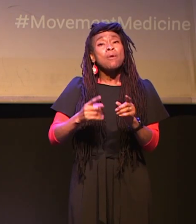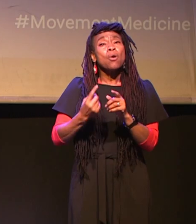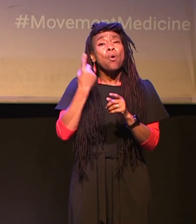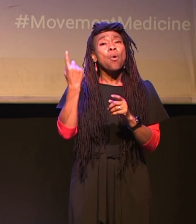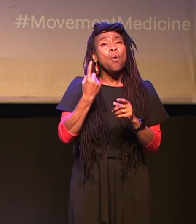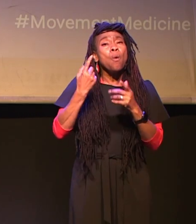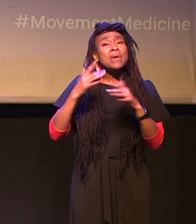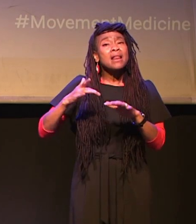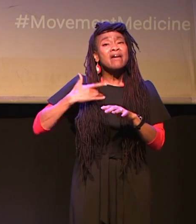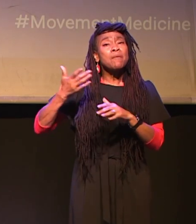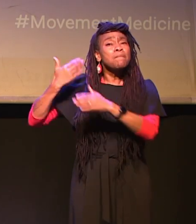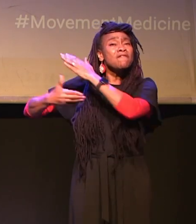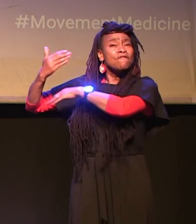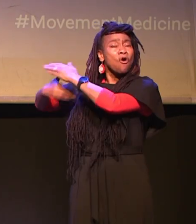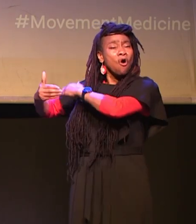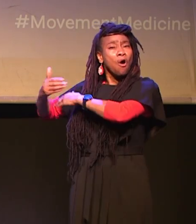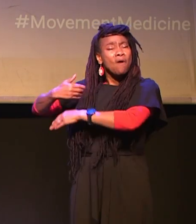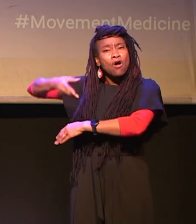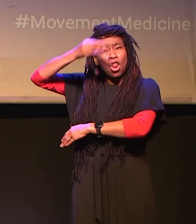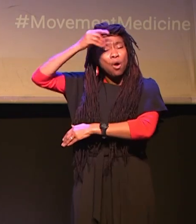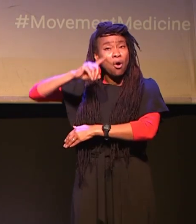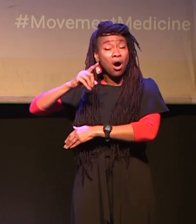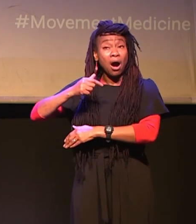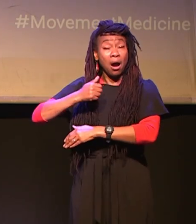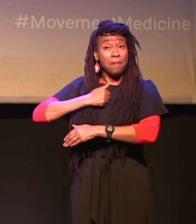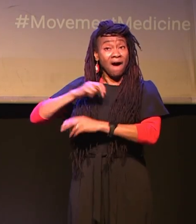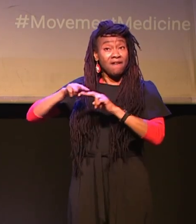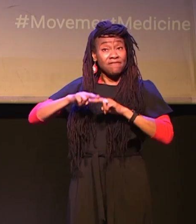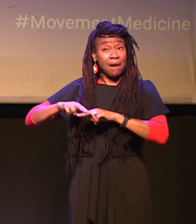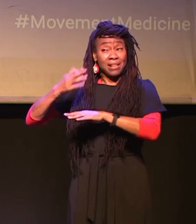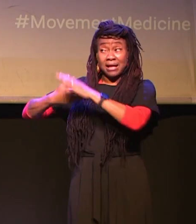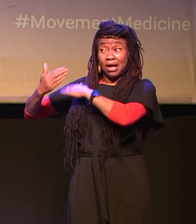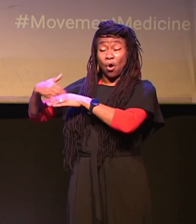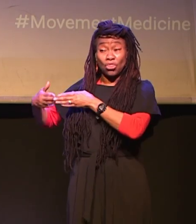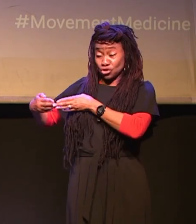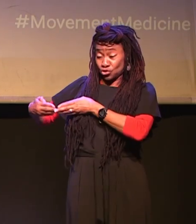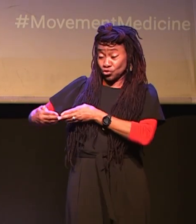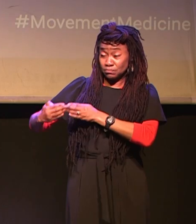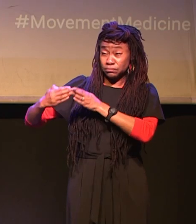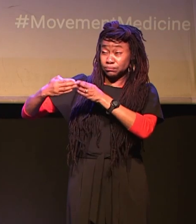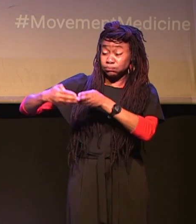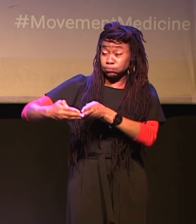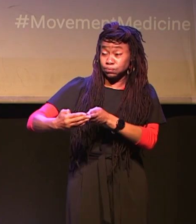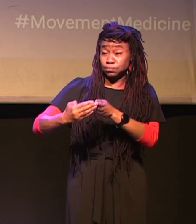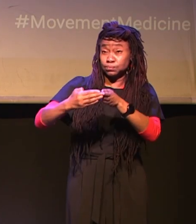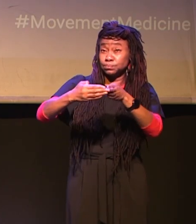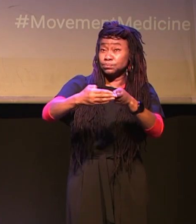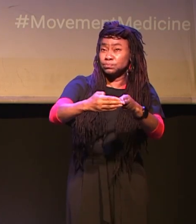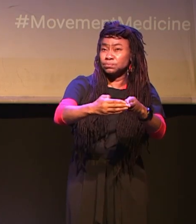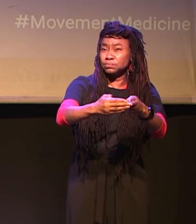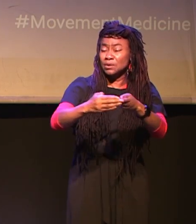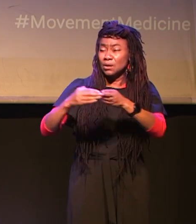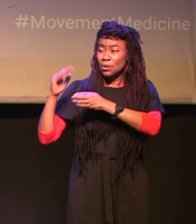Because I believe that when my ancestors was put on them ships, they thought that the world would have ended. They must have done. So as we